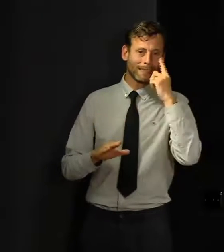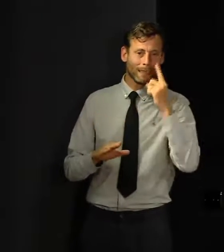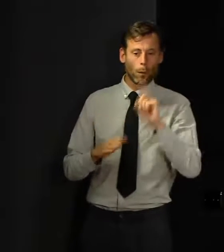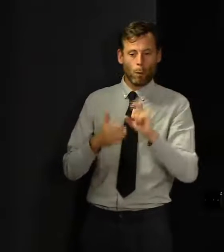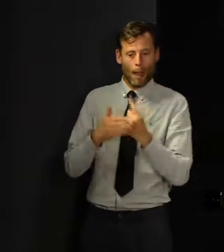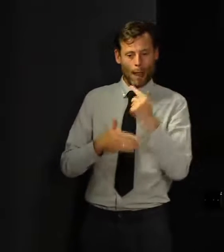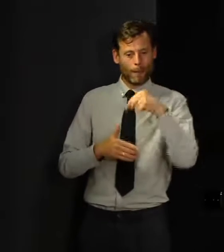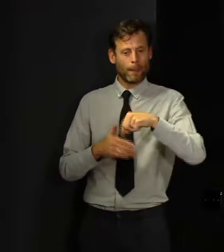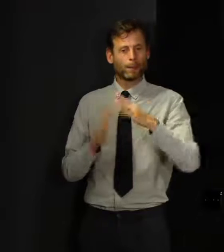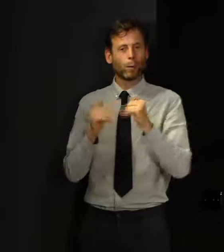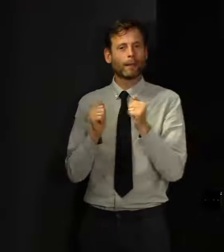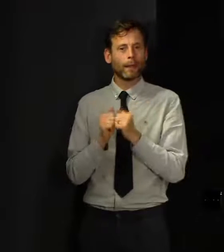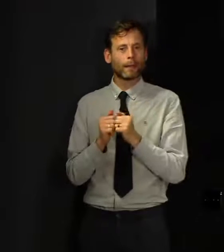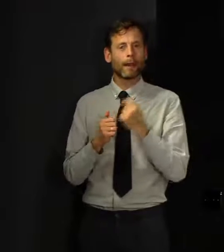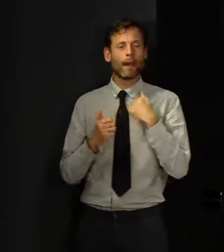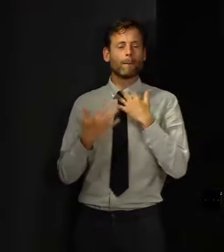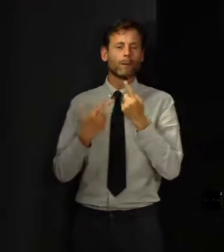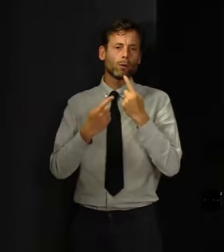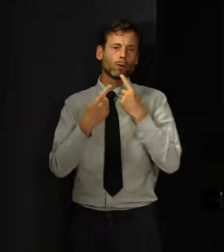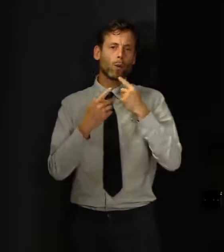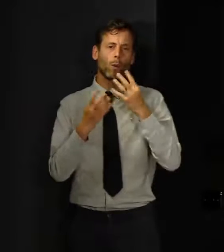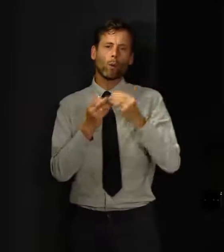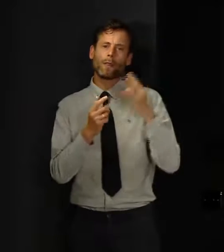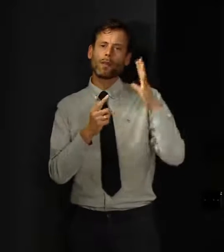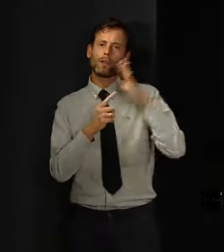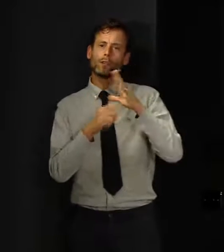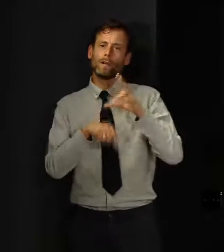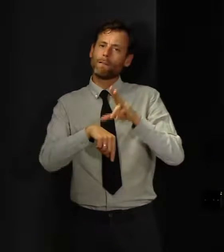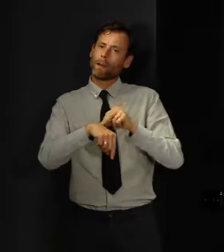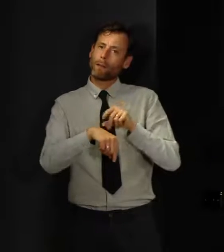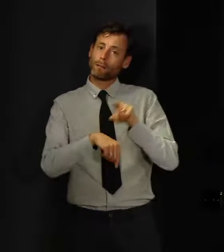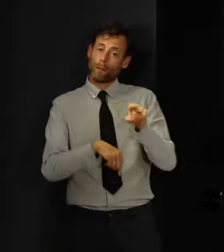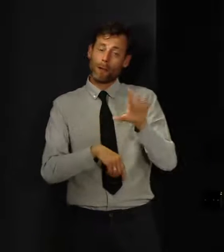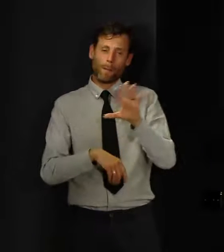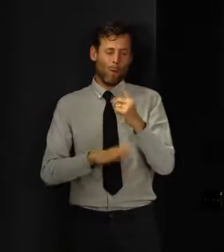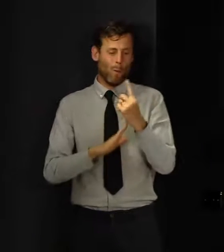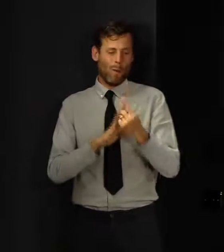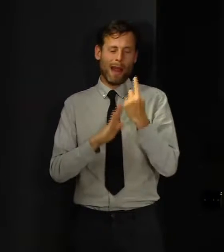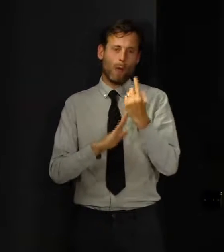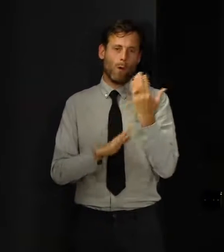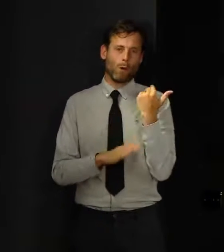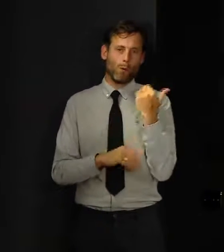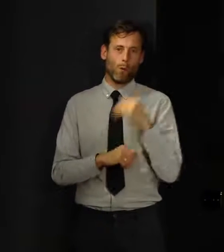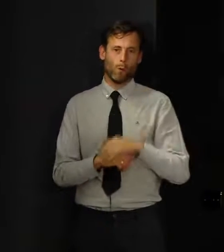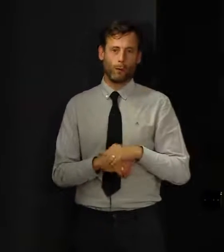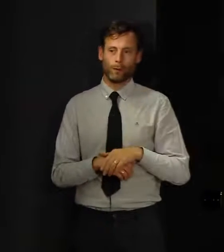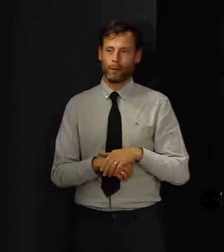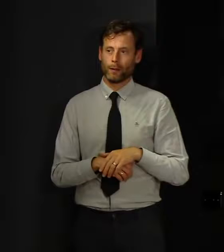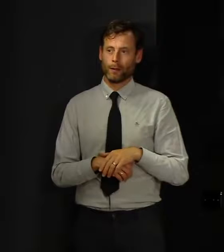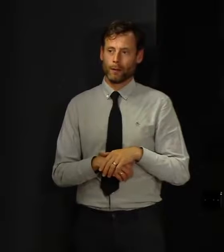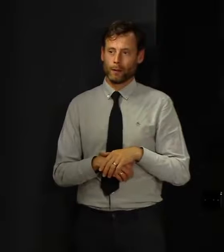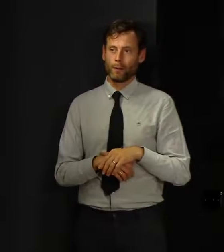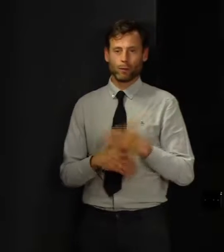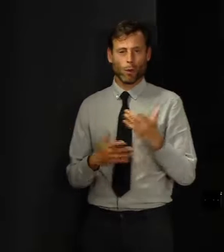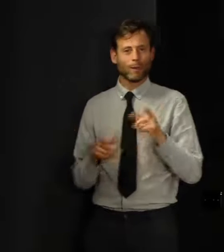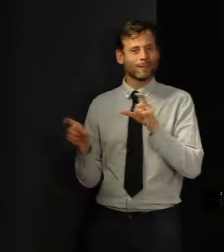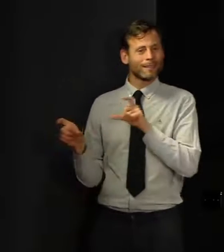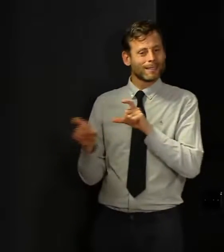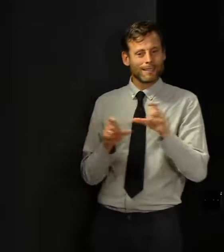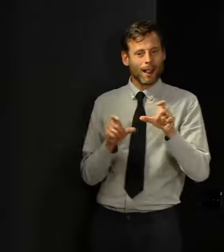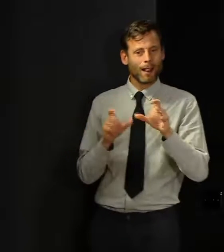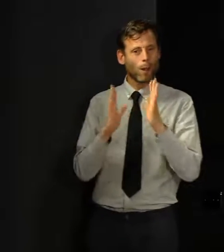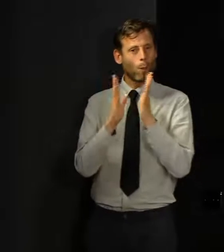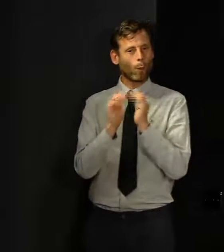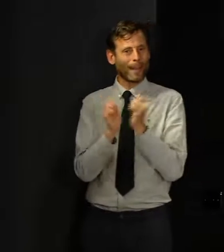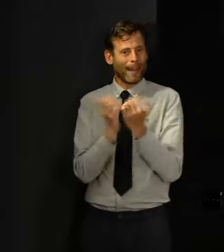out. I spoke to the Chief Constable, as I say, just over an hour ago, and there's a strong caveat here. We're still, of course, very much in the weekend, and